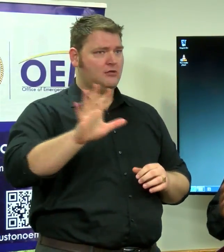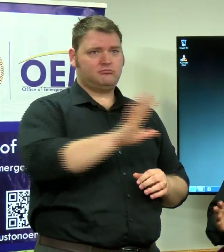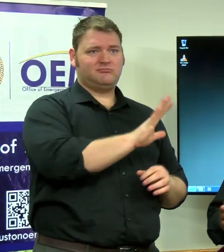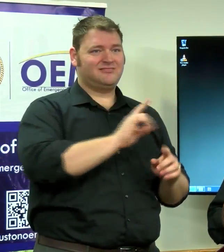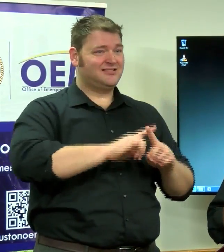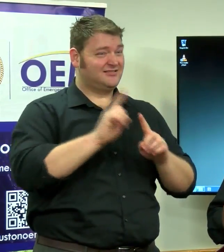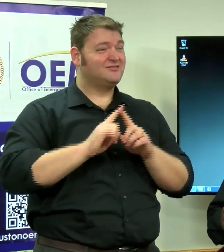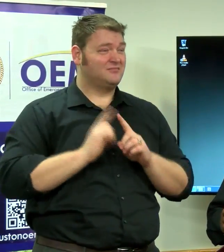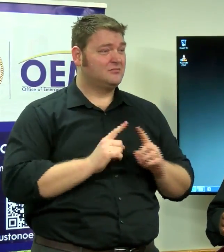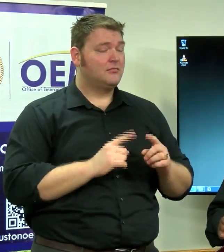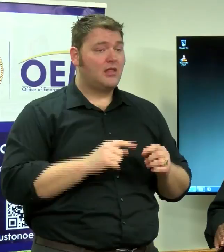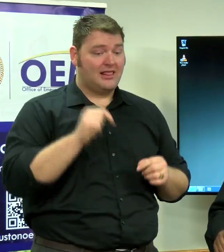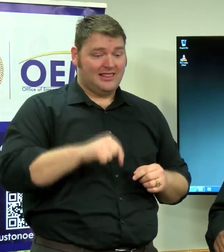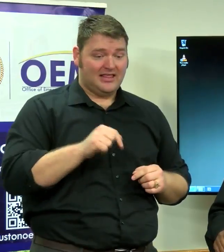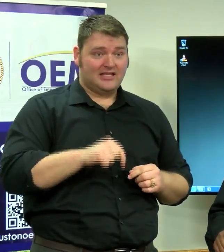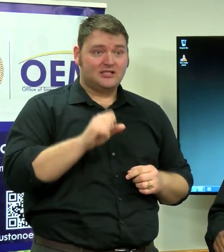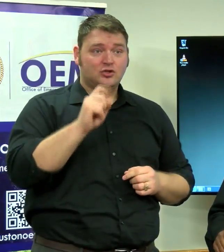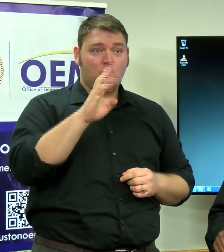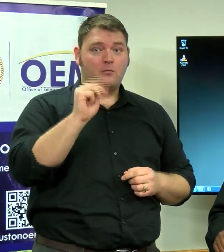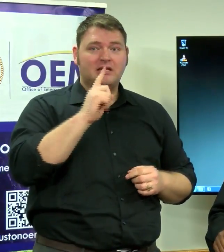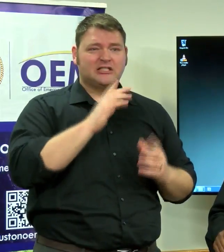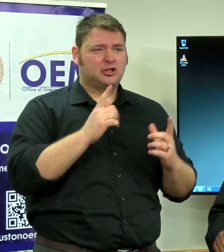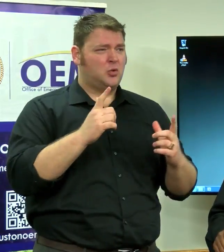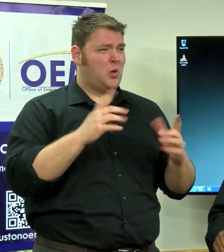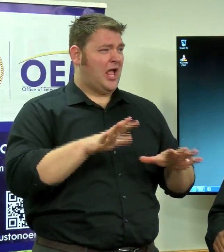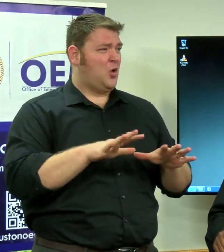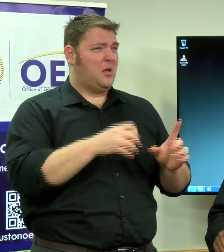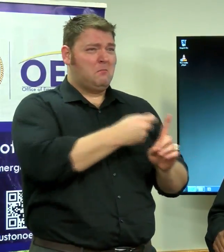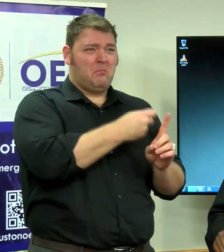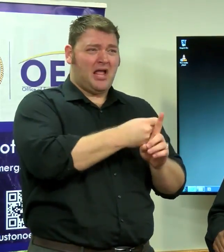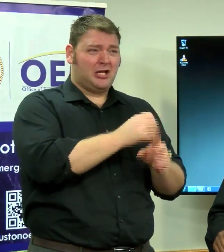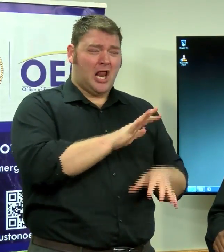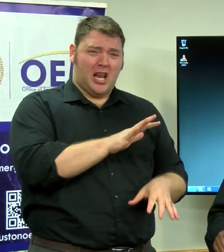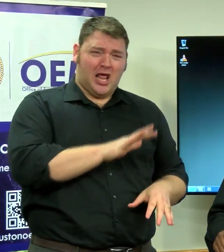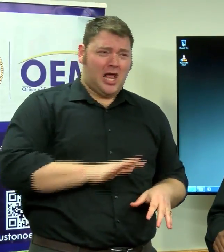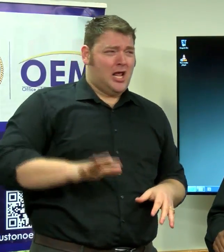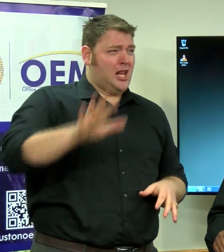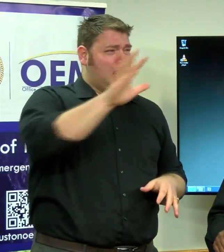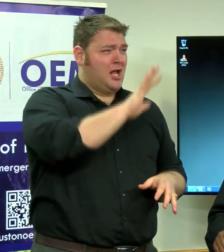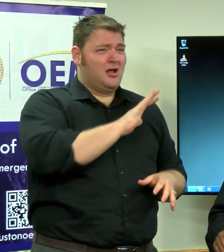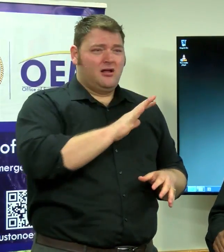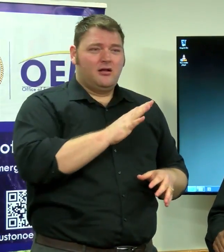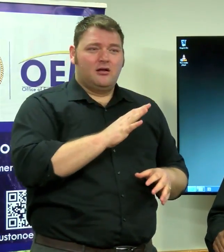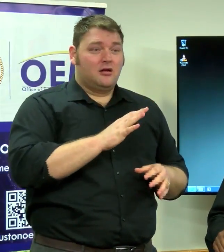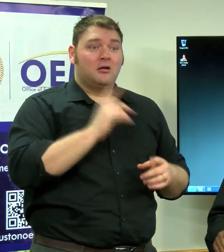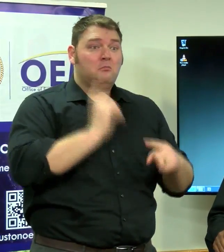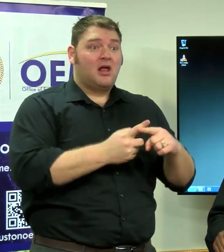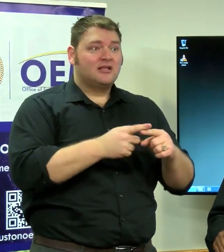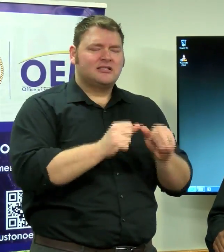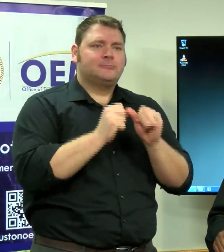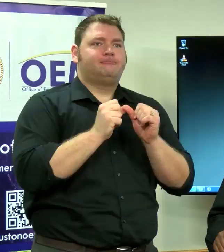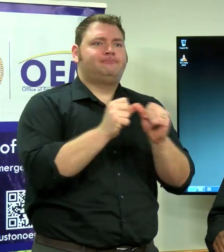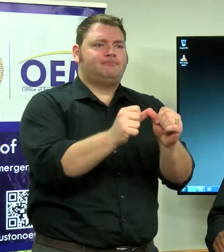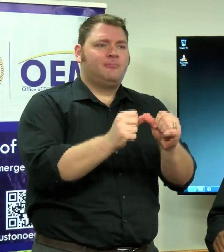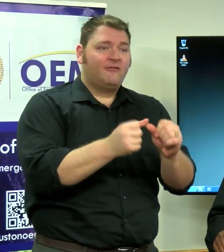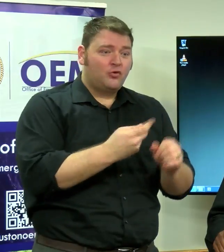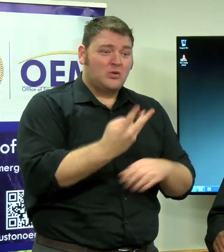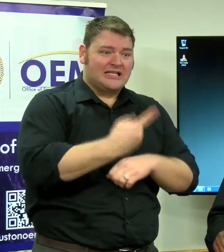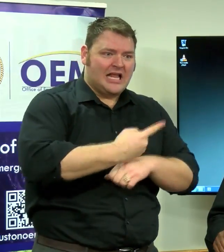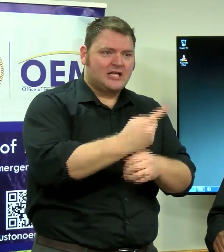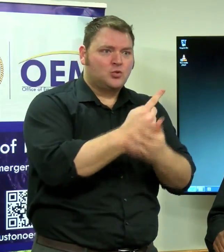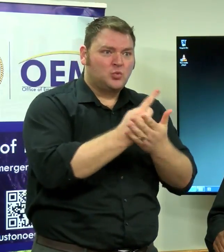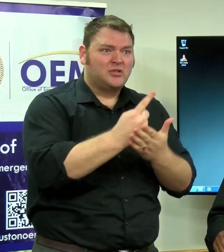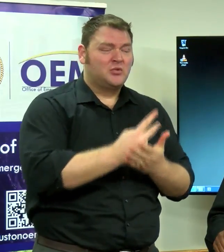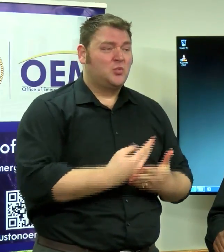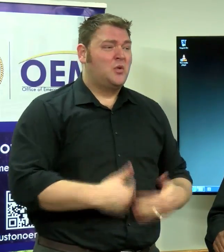so widespread and it's ongoing. Okay, this is a tropical hurricane, Harvey,